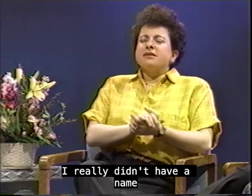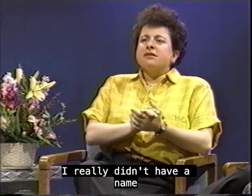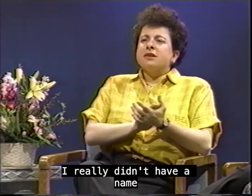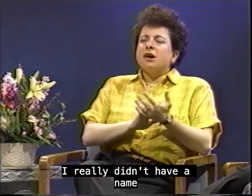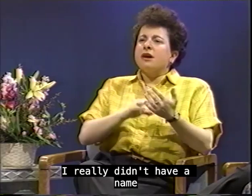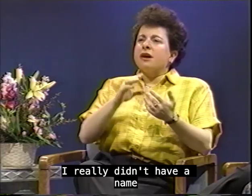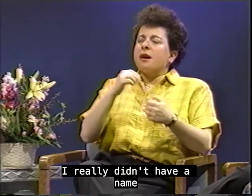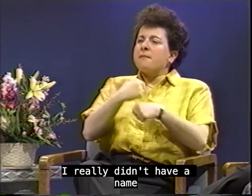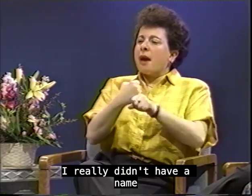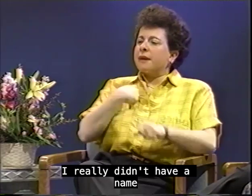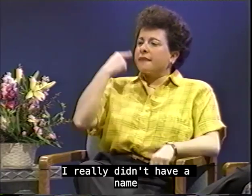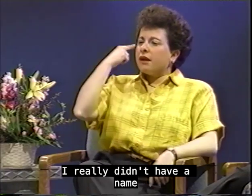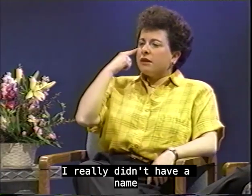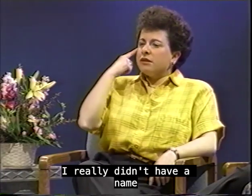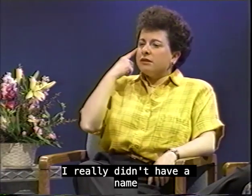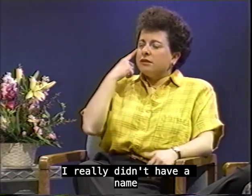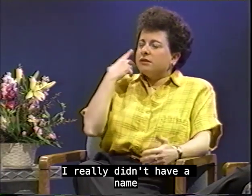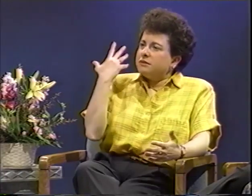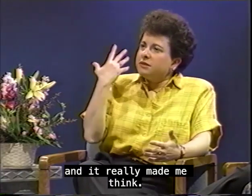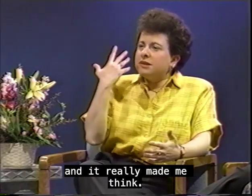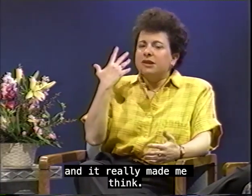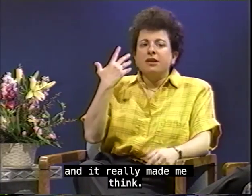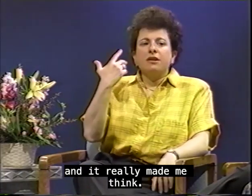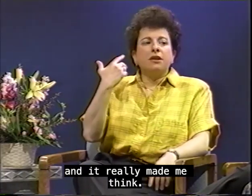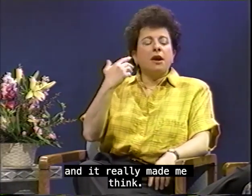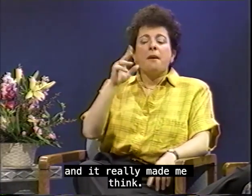have a name for it, a label for it. And it really made me think.